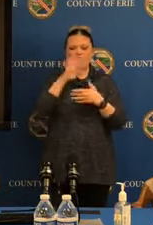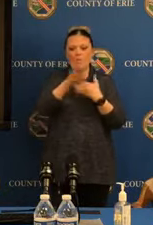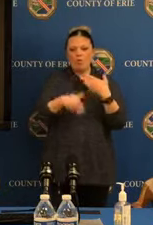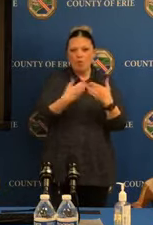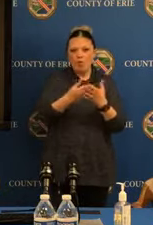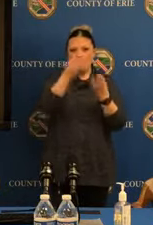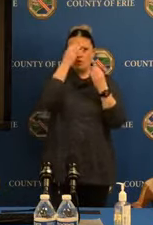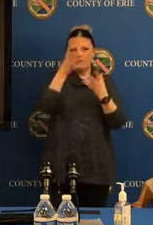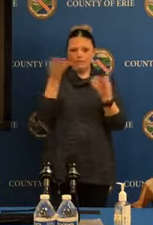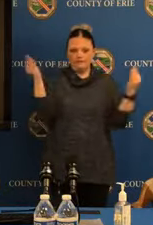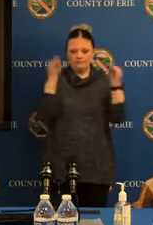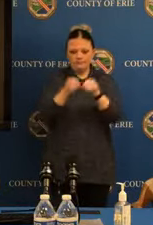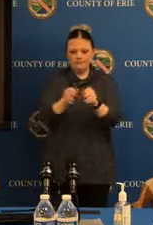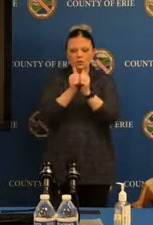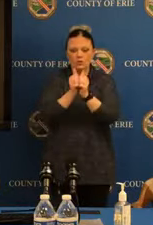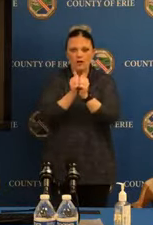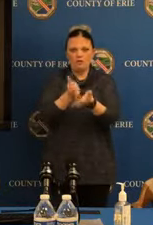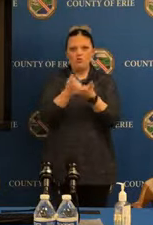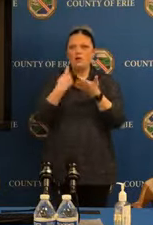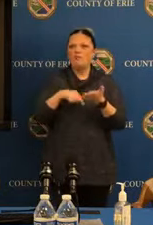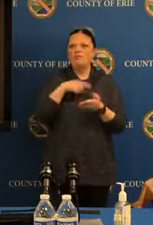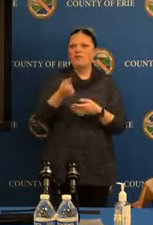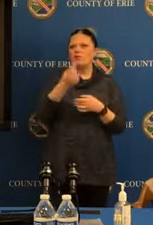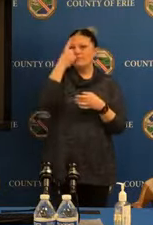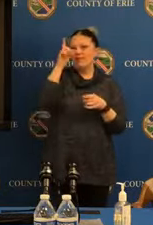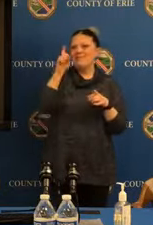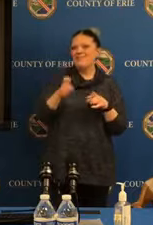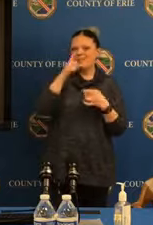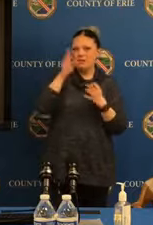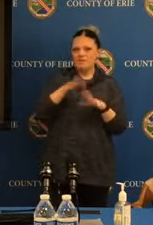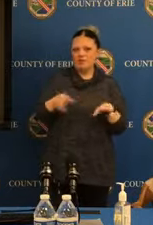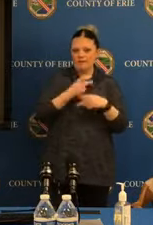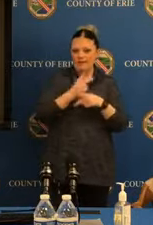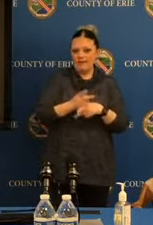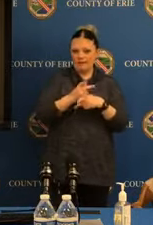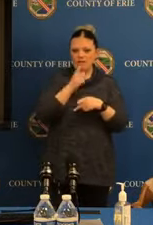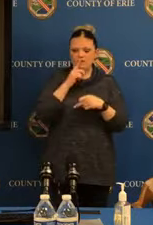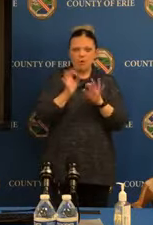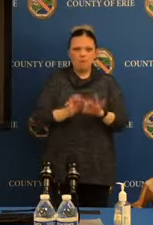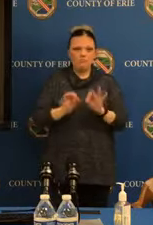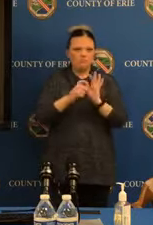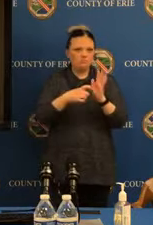would help us understand the need for childcare for essential